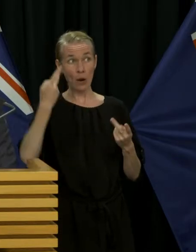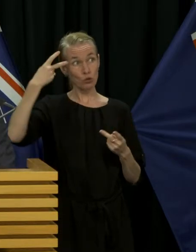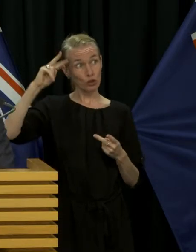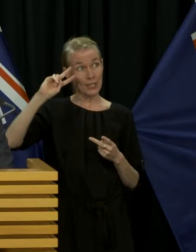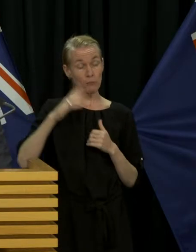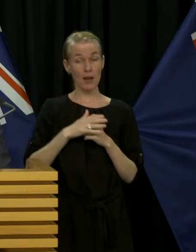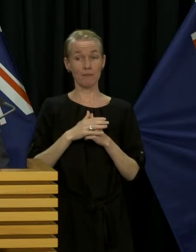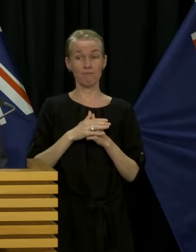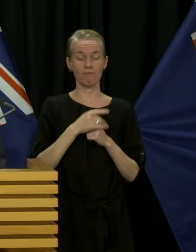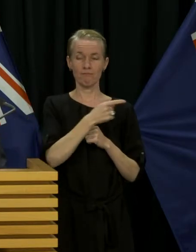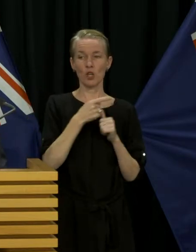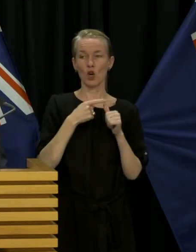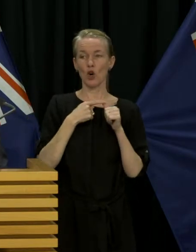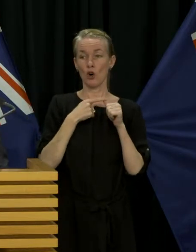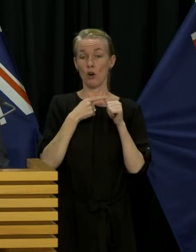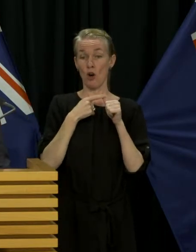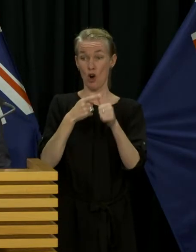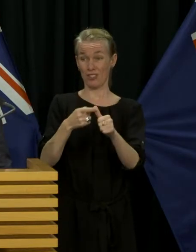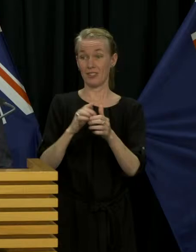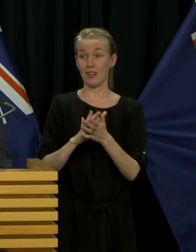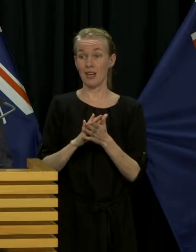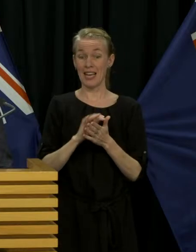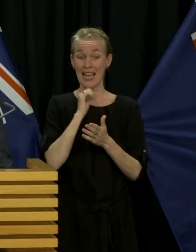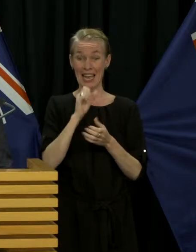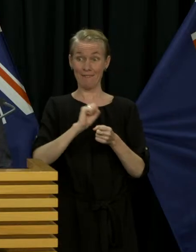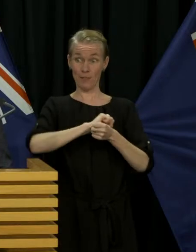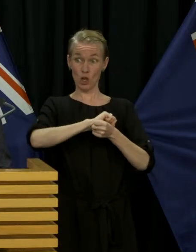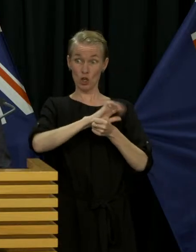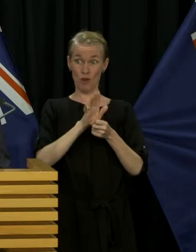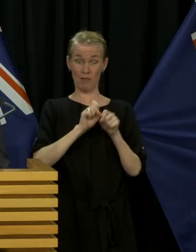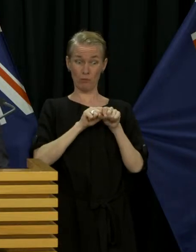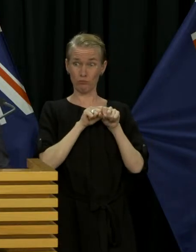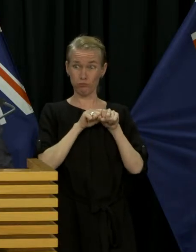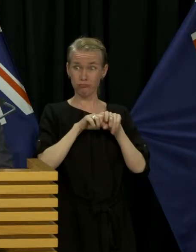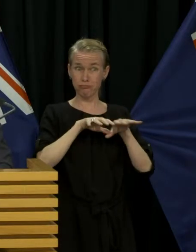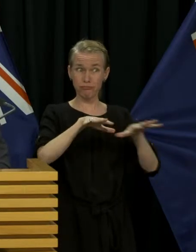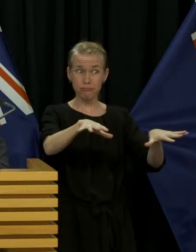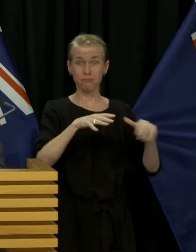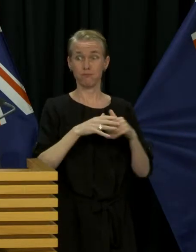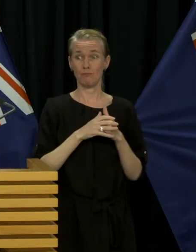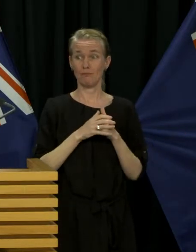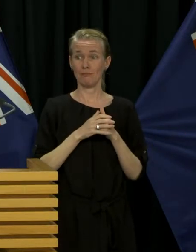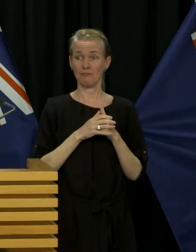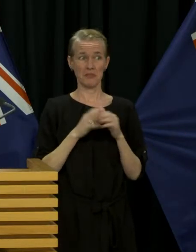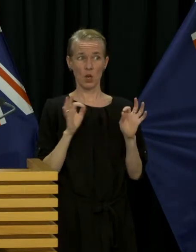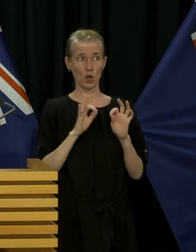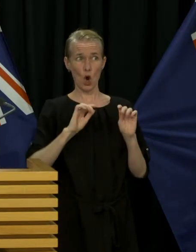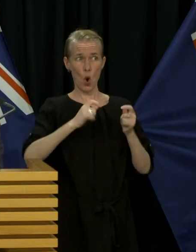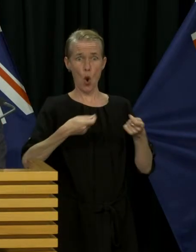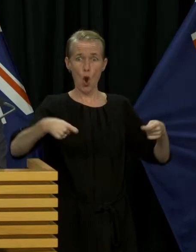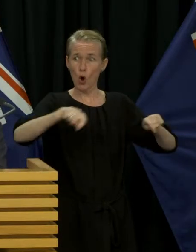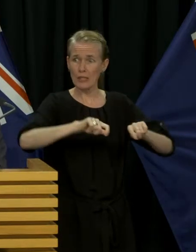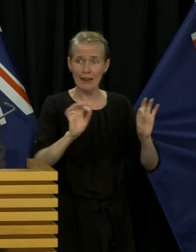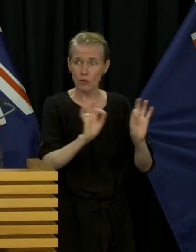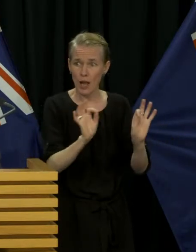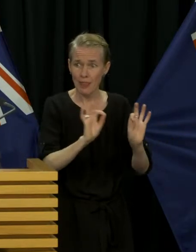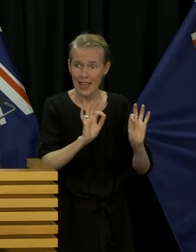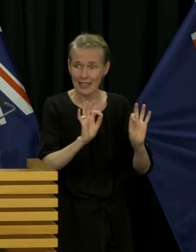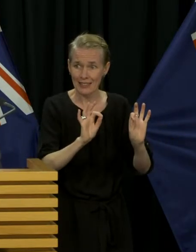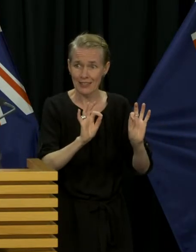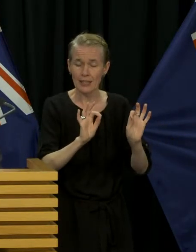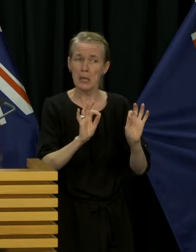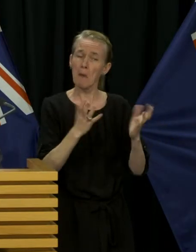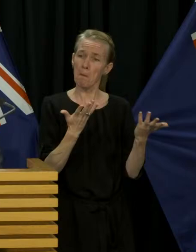quite widespread community transmission and you are not using a lockdown type setting to